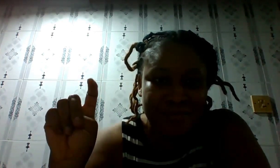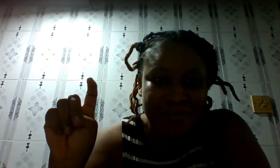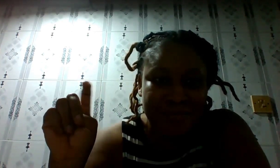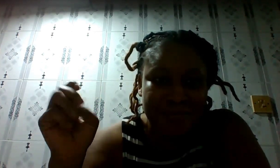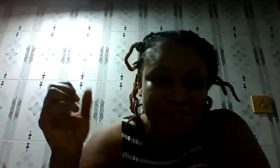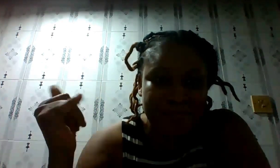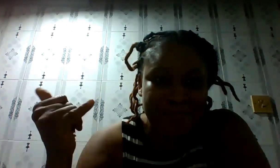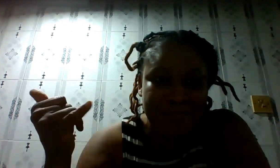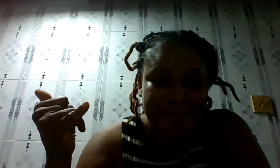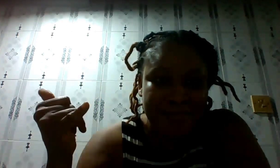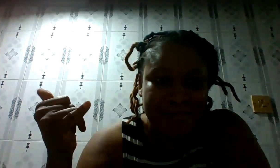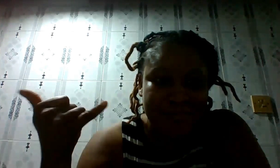And Z.